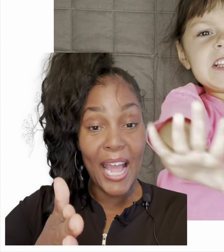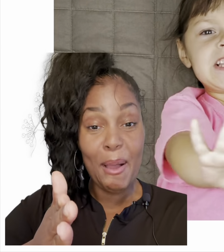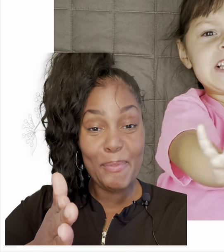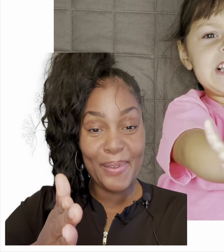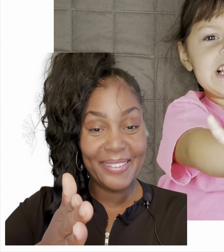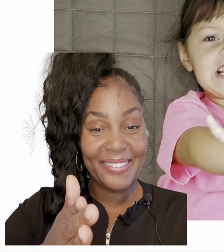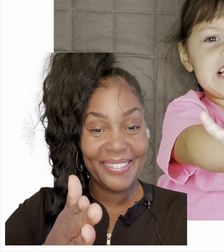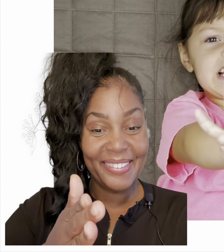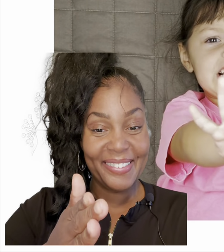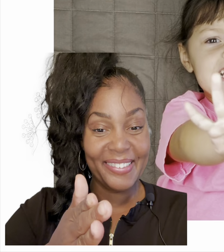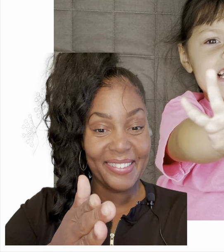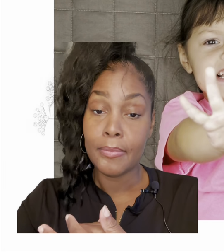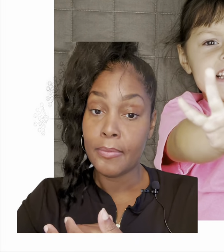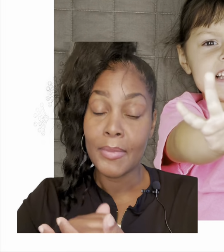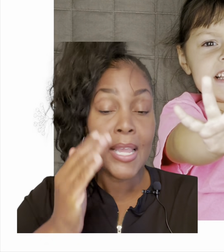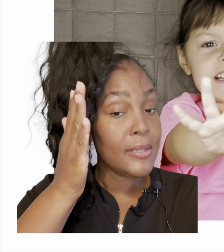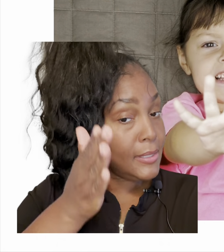Stop.